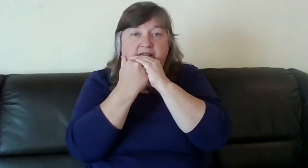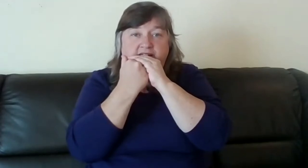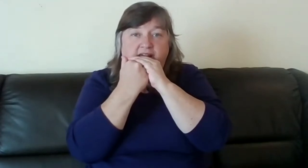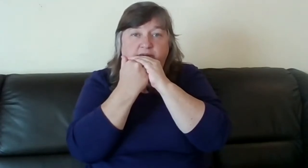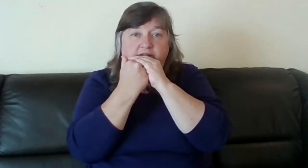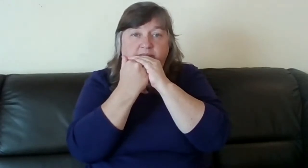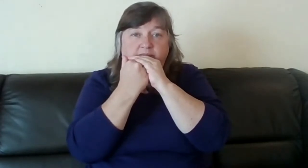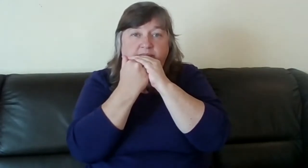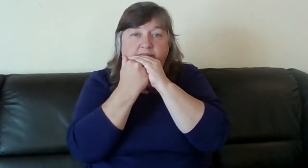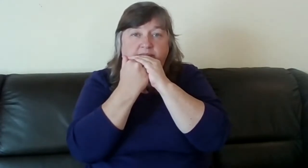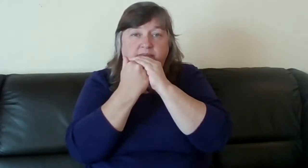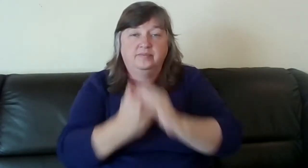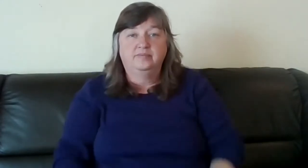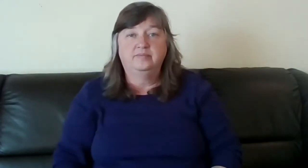it that way.